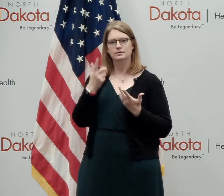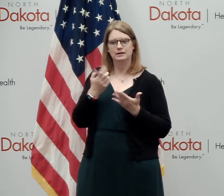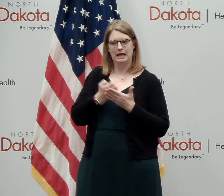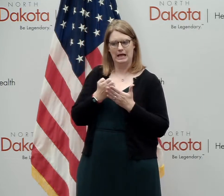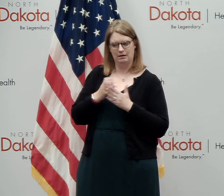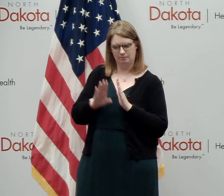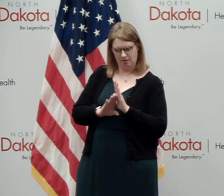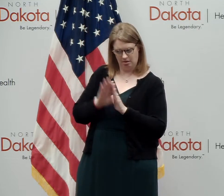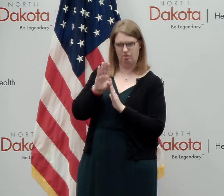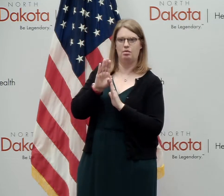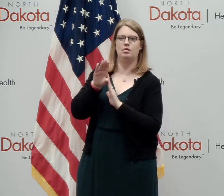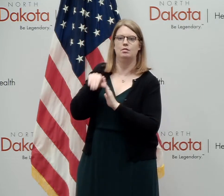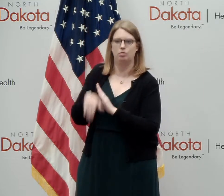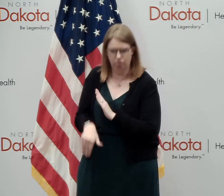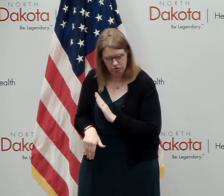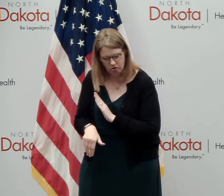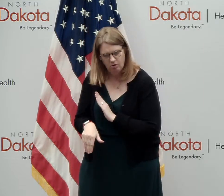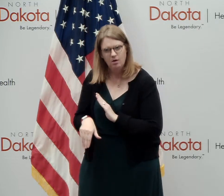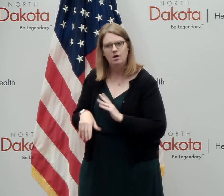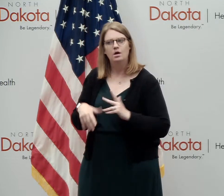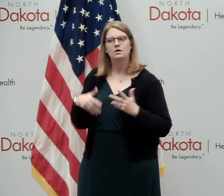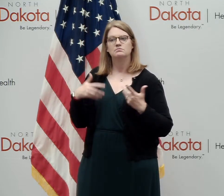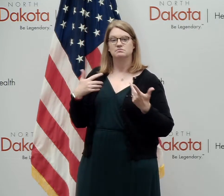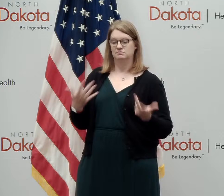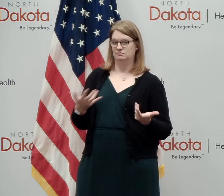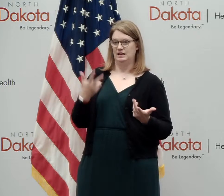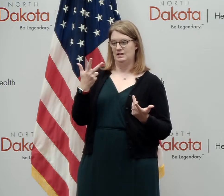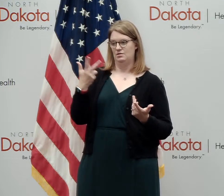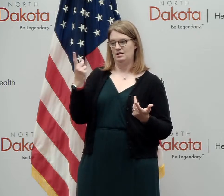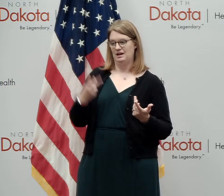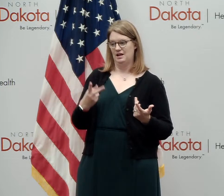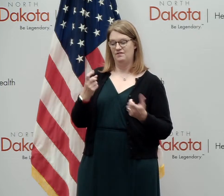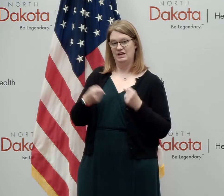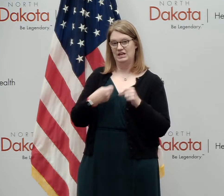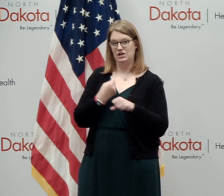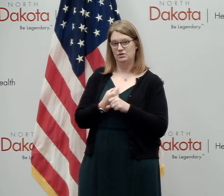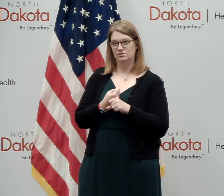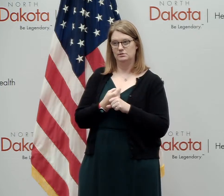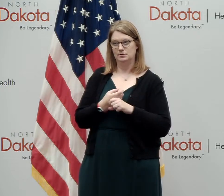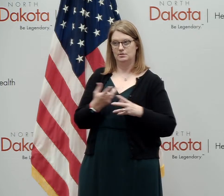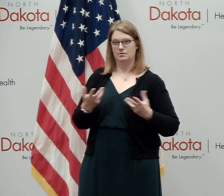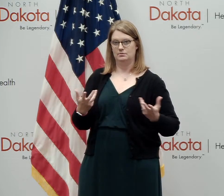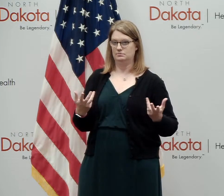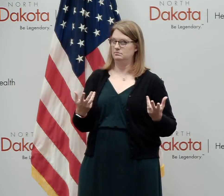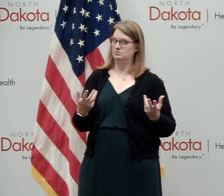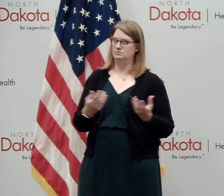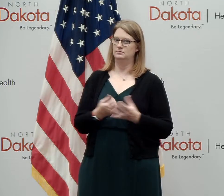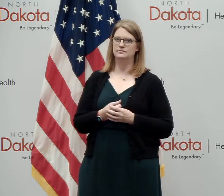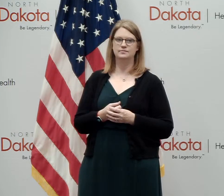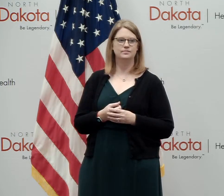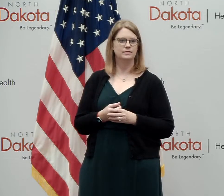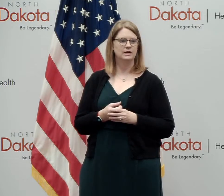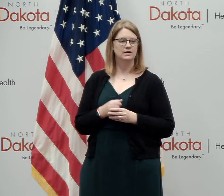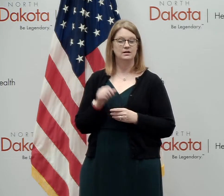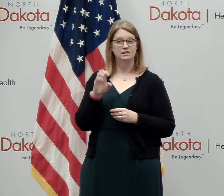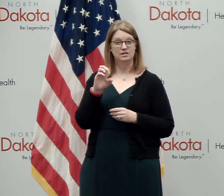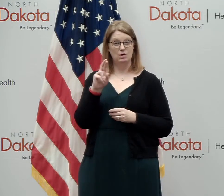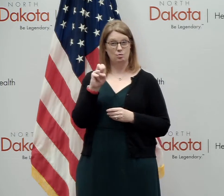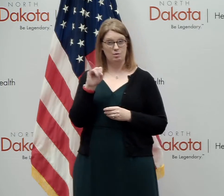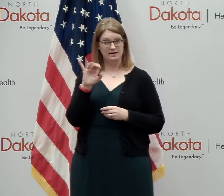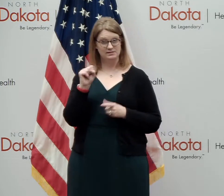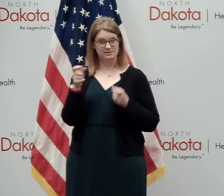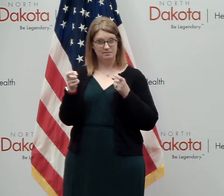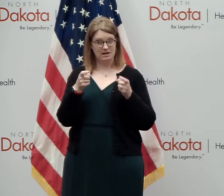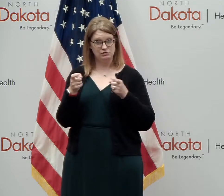economic recovery. Now we've had a second collapse in 3.5 years. So it's been the crisis management has been